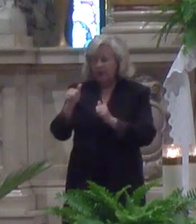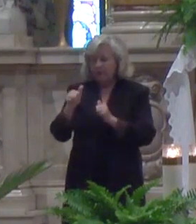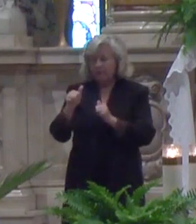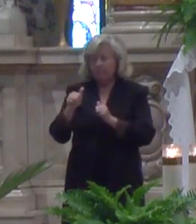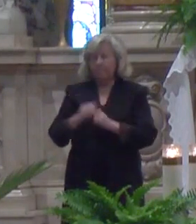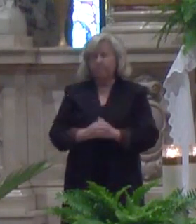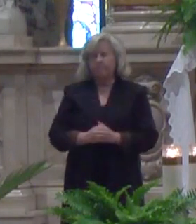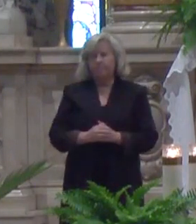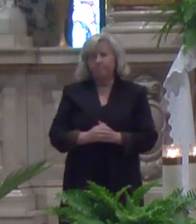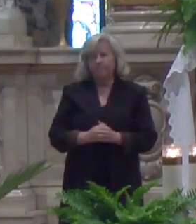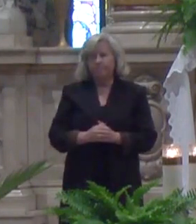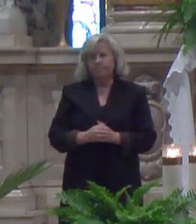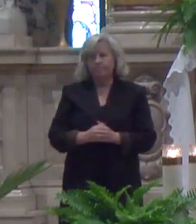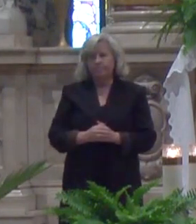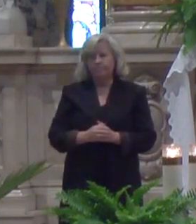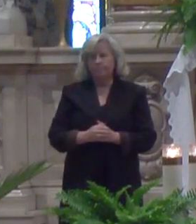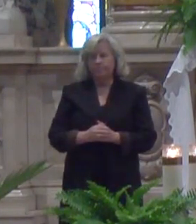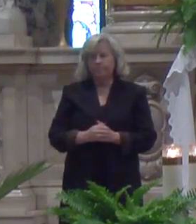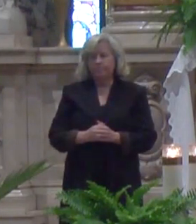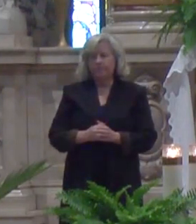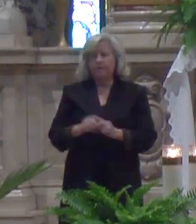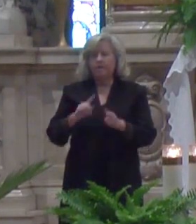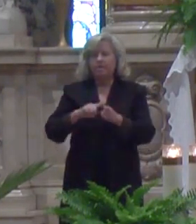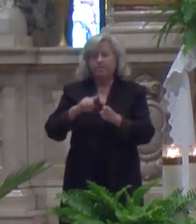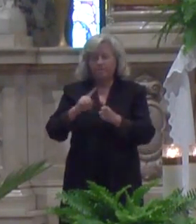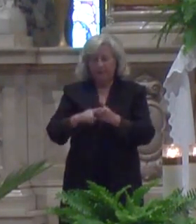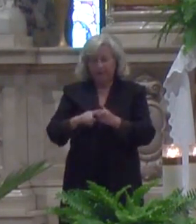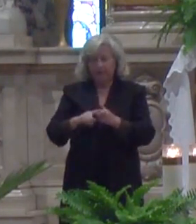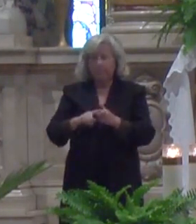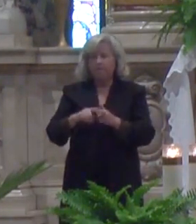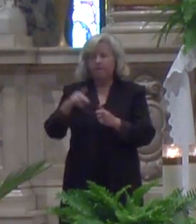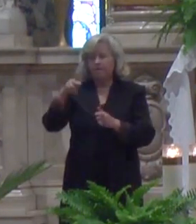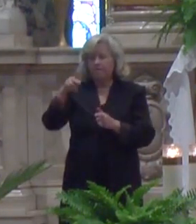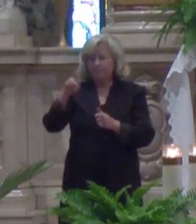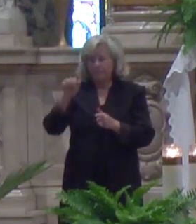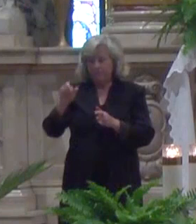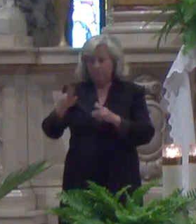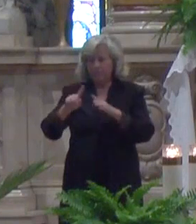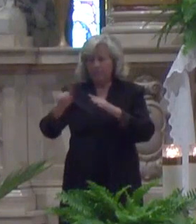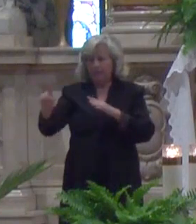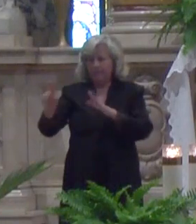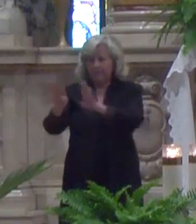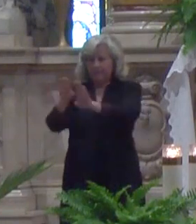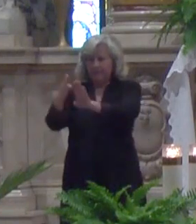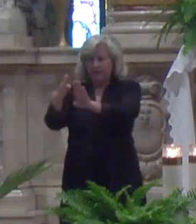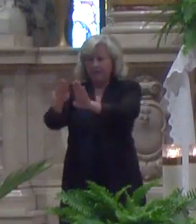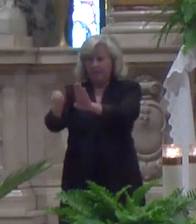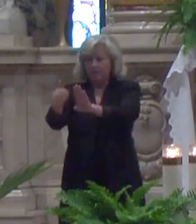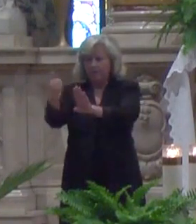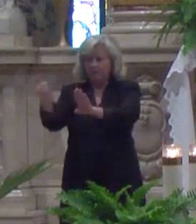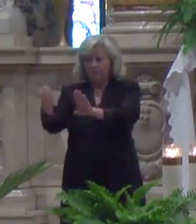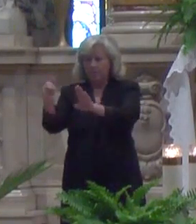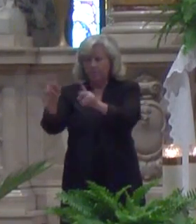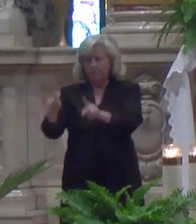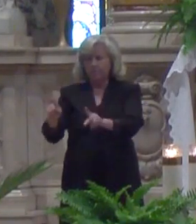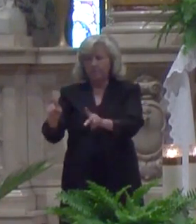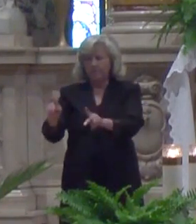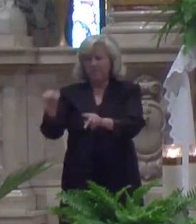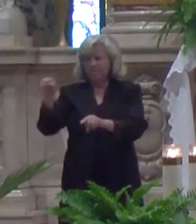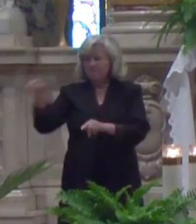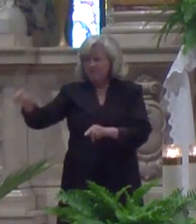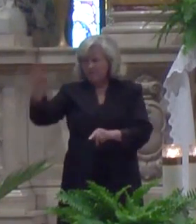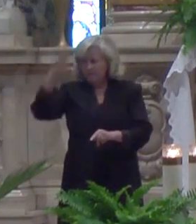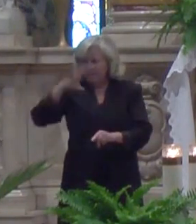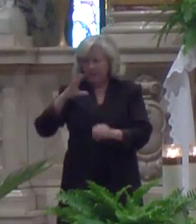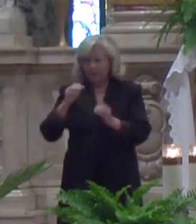what you're talking about." As he went out to the gate, another girl saw him and said to those who were there, "This man was